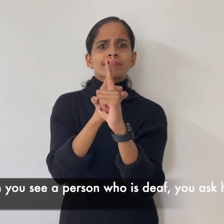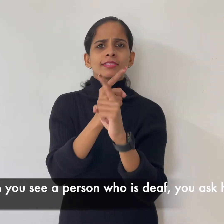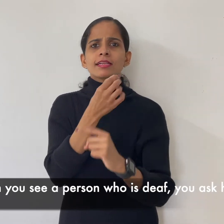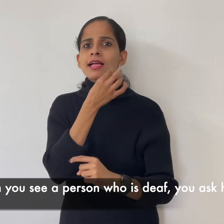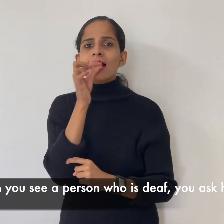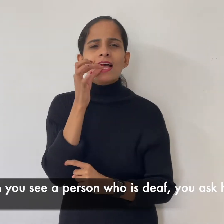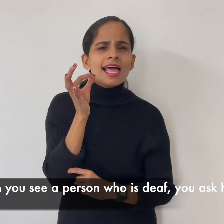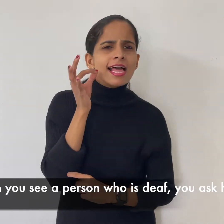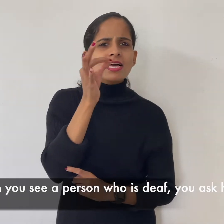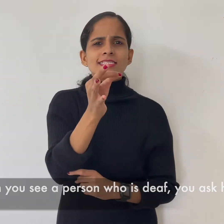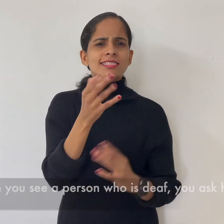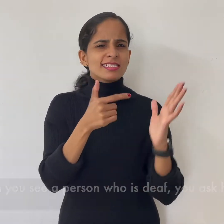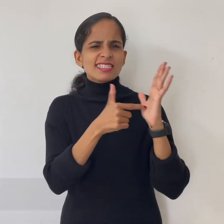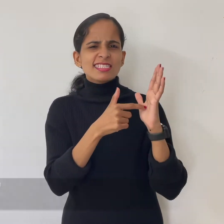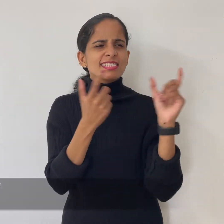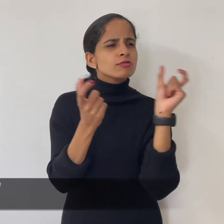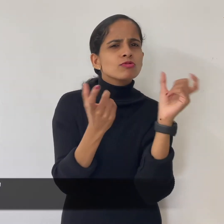you ask him or her,